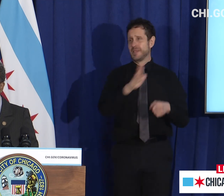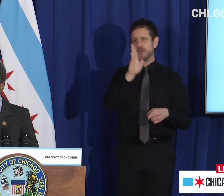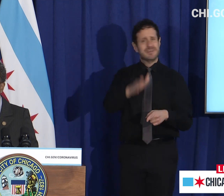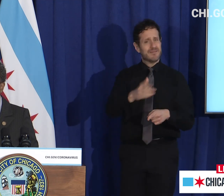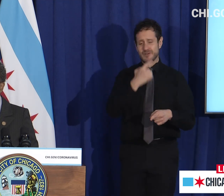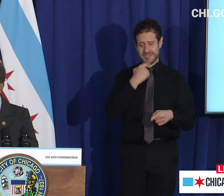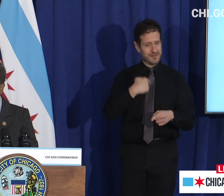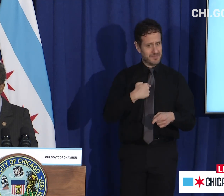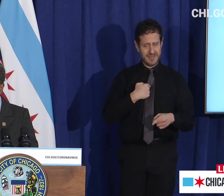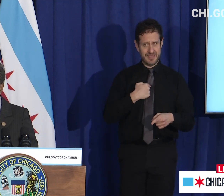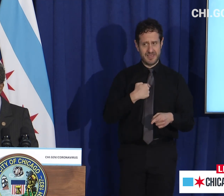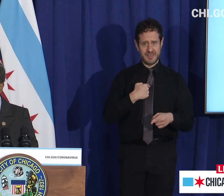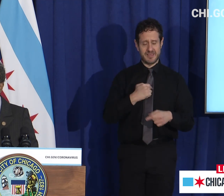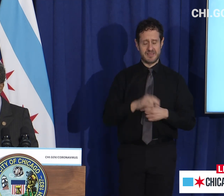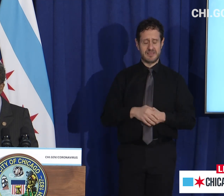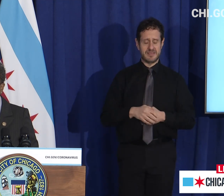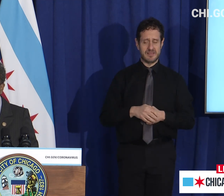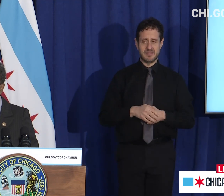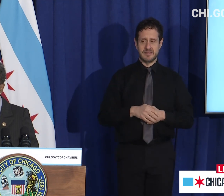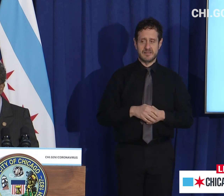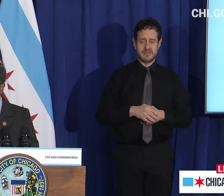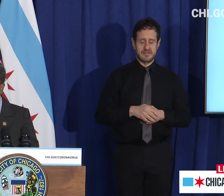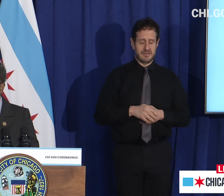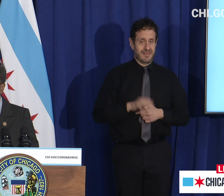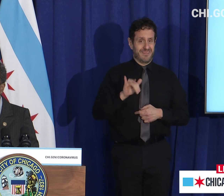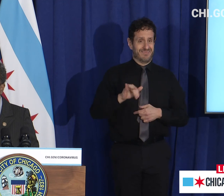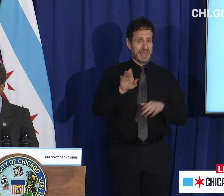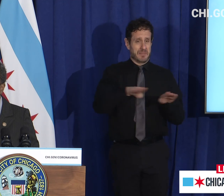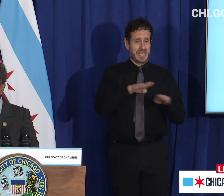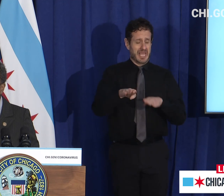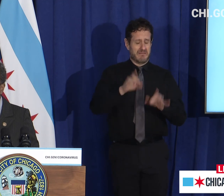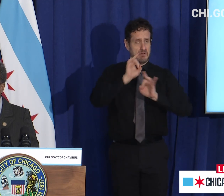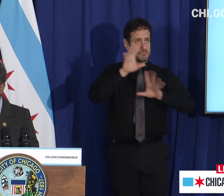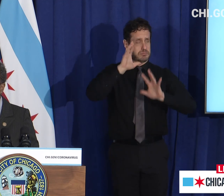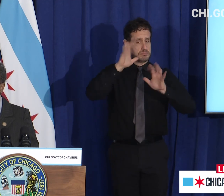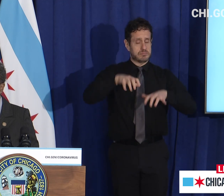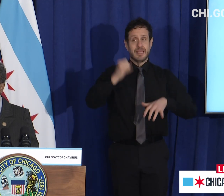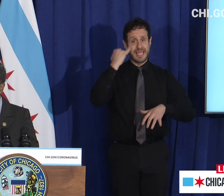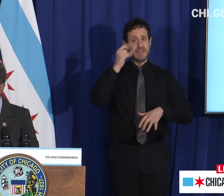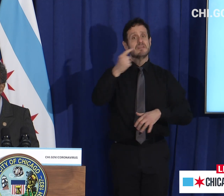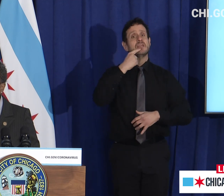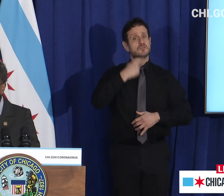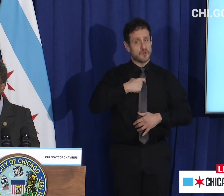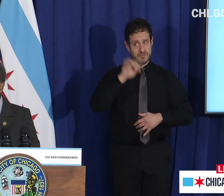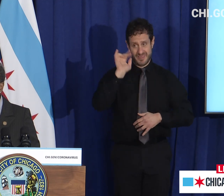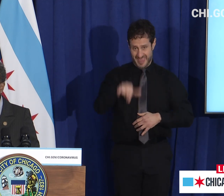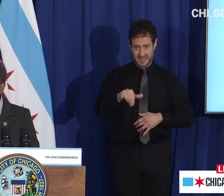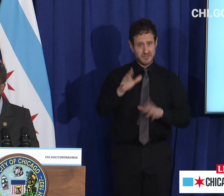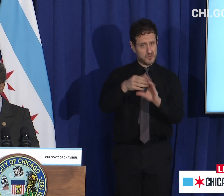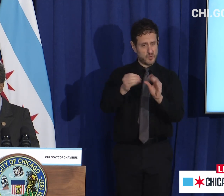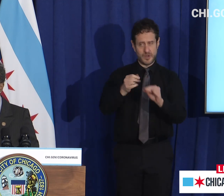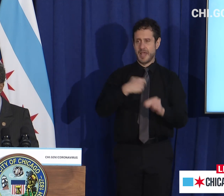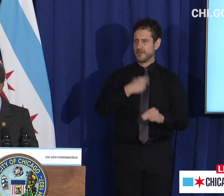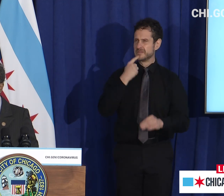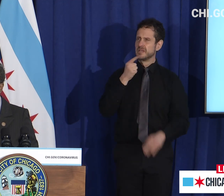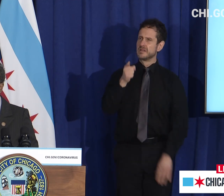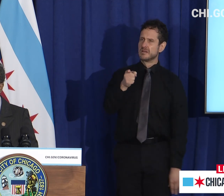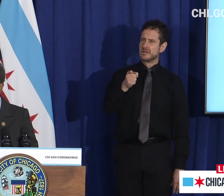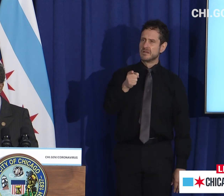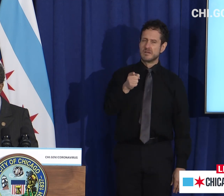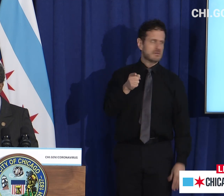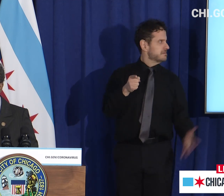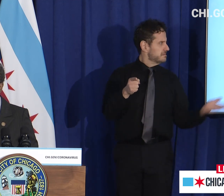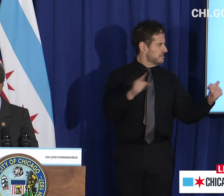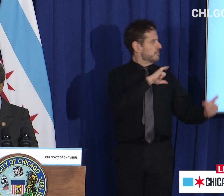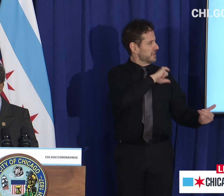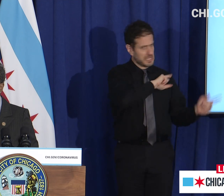that outrageous and beyond the pale? Because if he had said something like that to me, I would have ordered that he be arrested